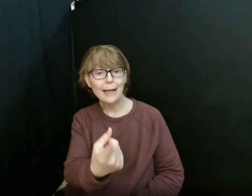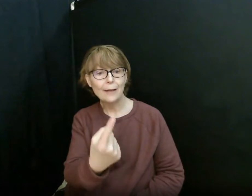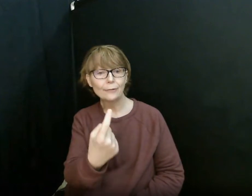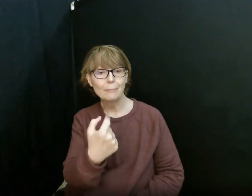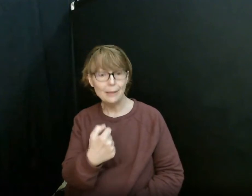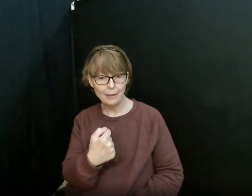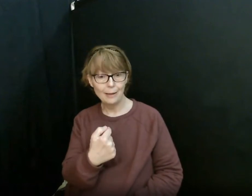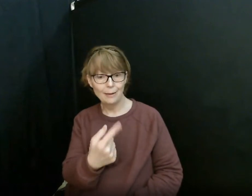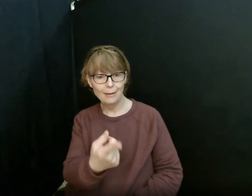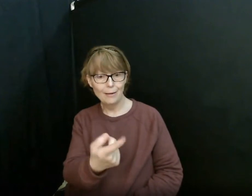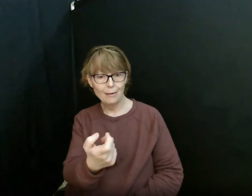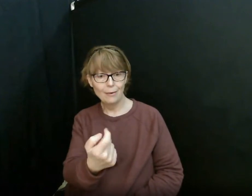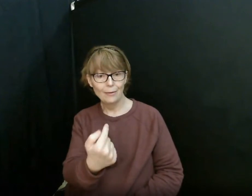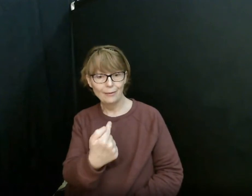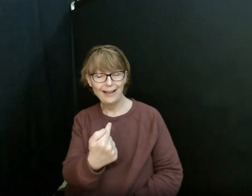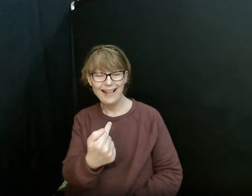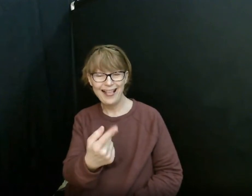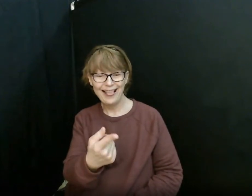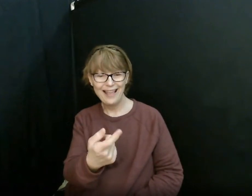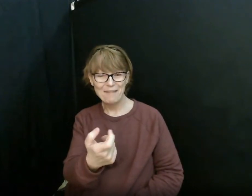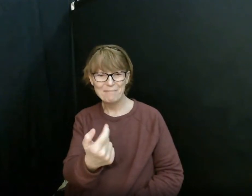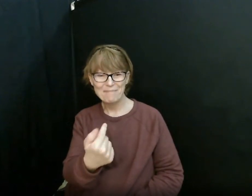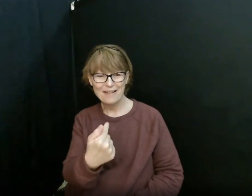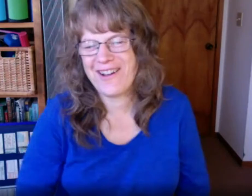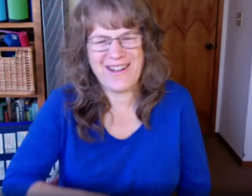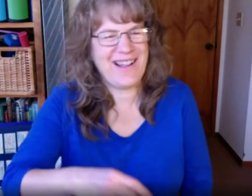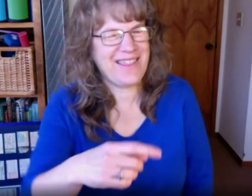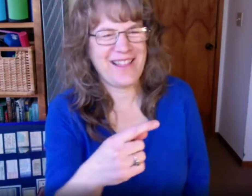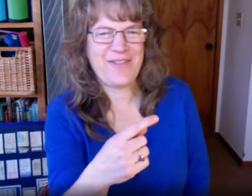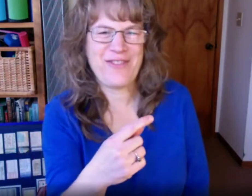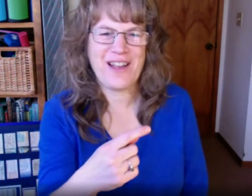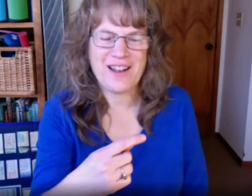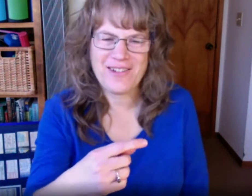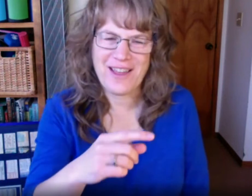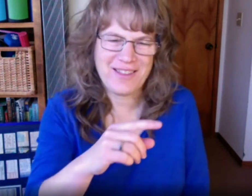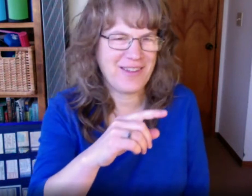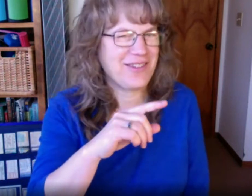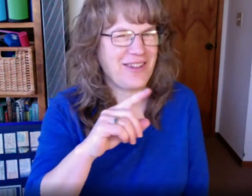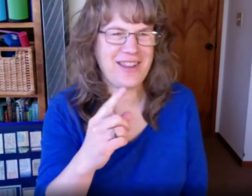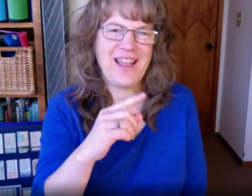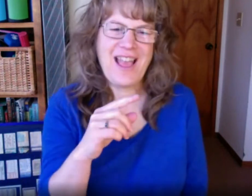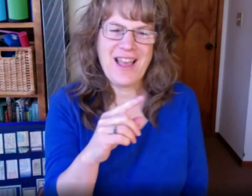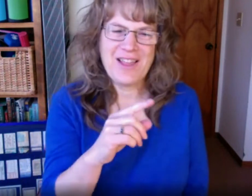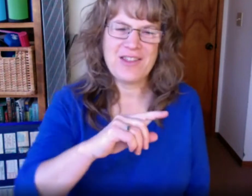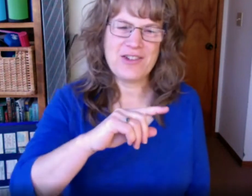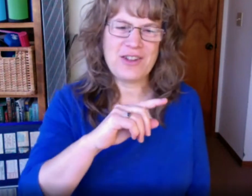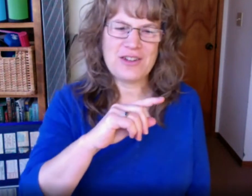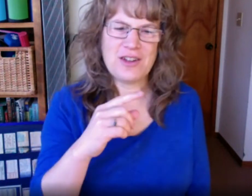ask me. Oh, that's fun. Okay, so you're doing it. You're doing it. Are